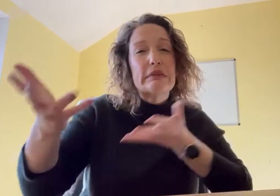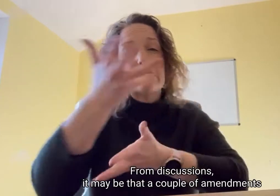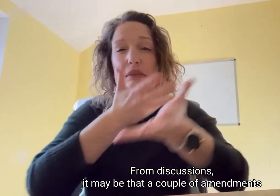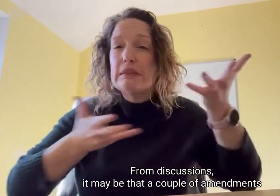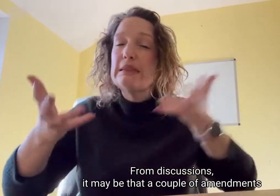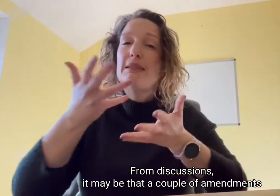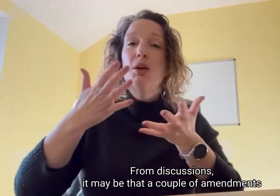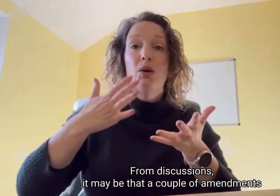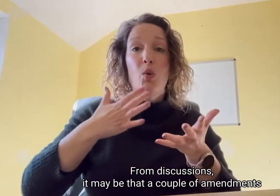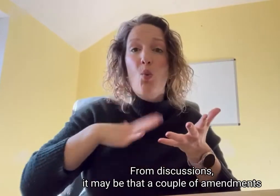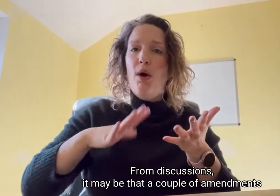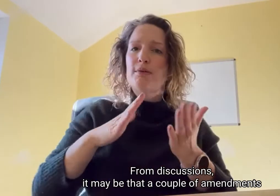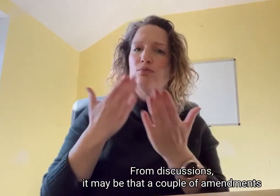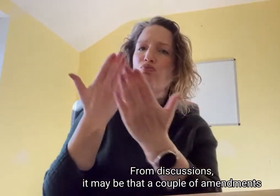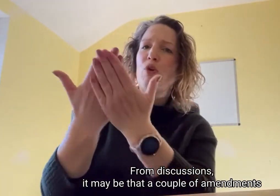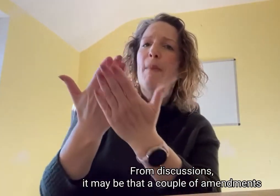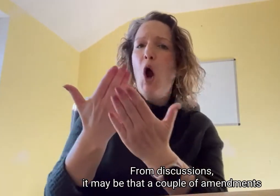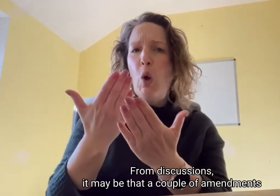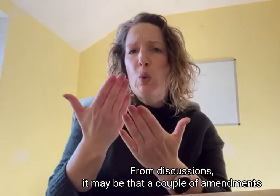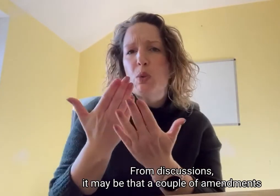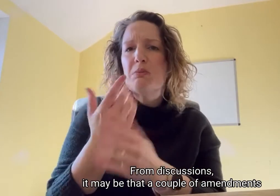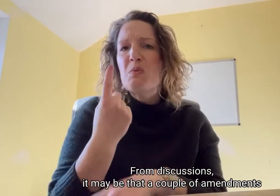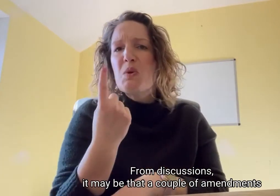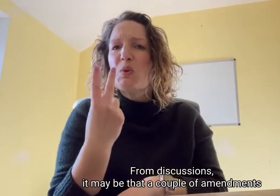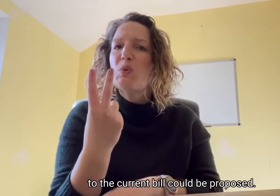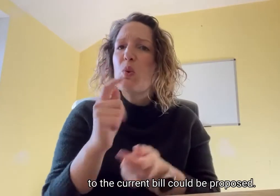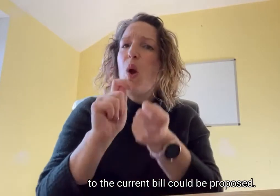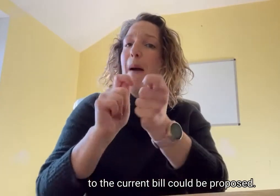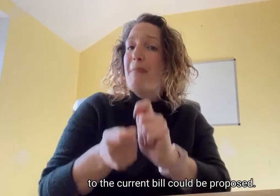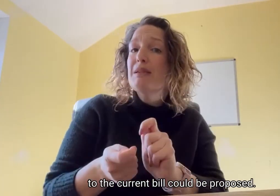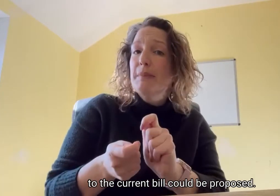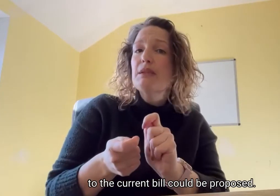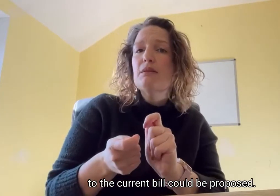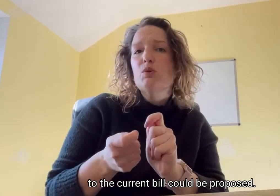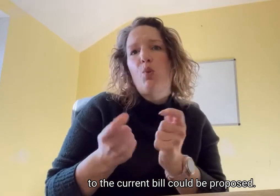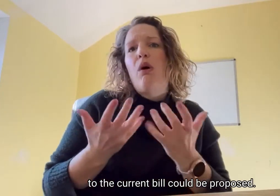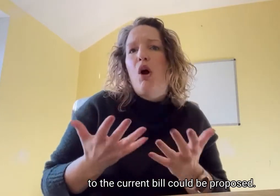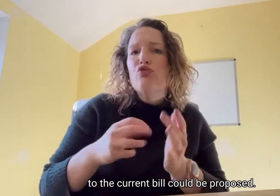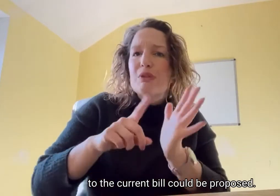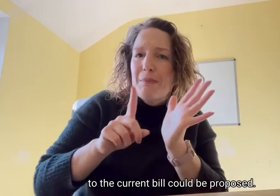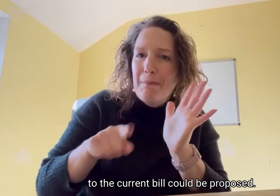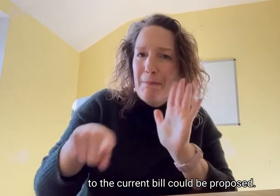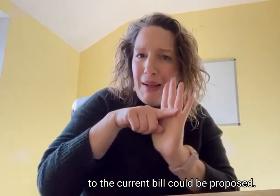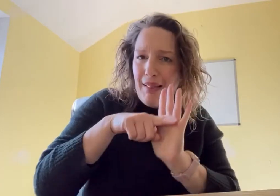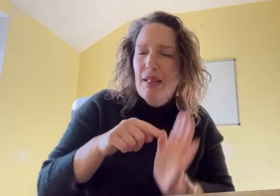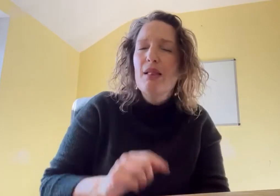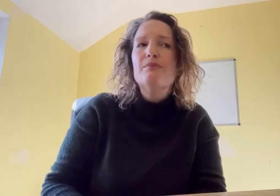From discussions, it may be that a couple of amendments to the current bill could be proposed.